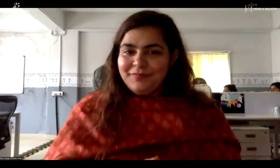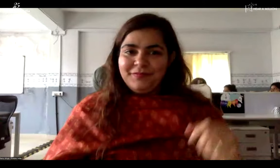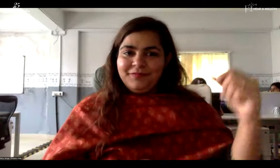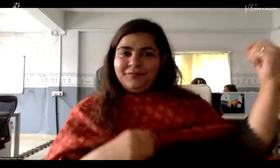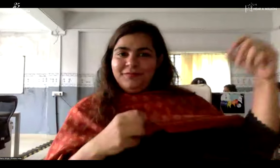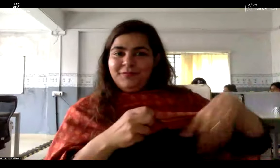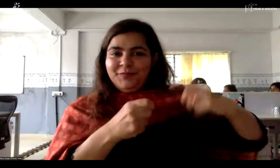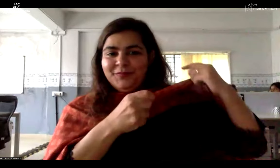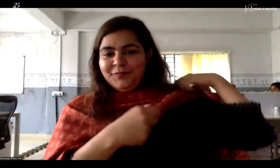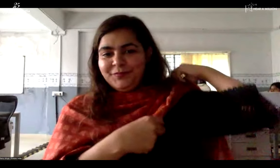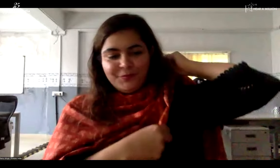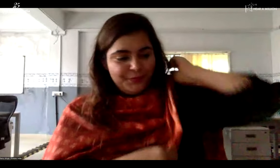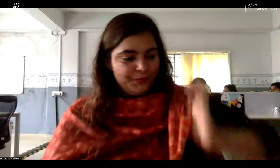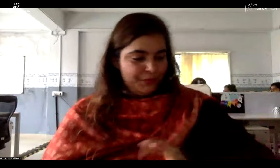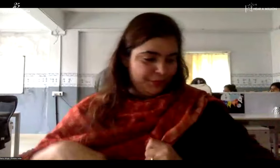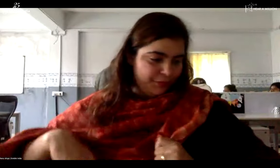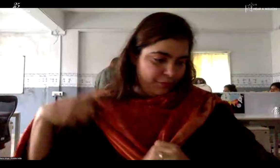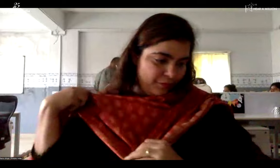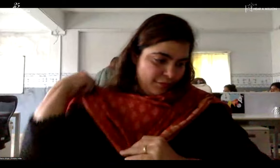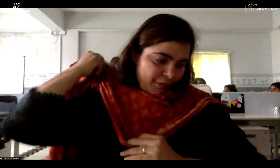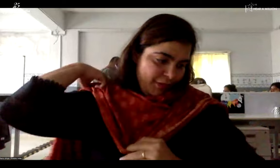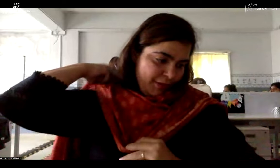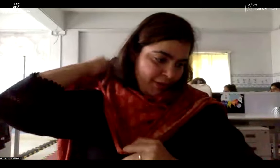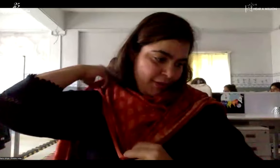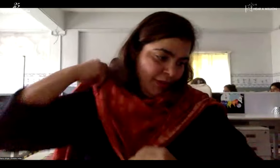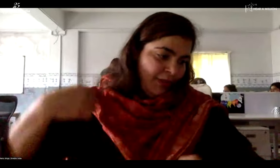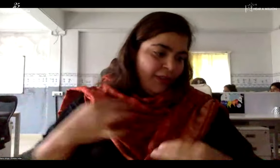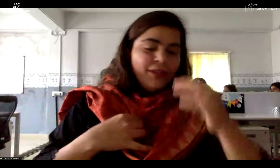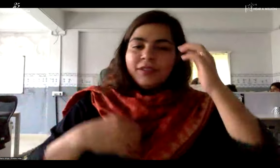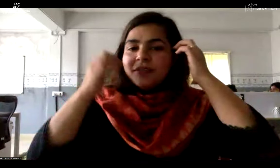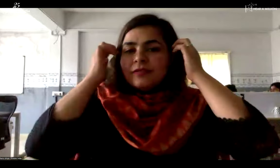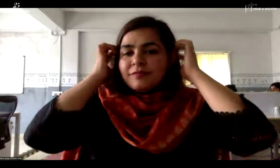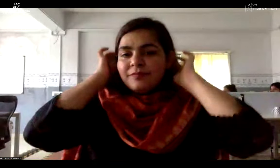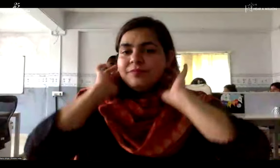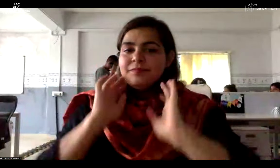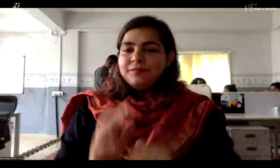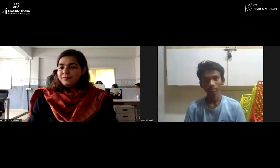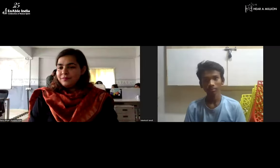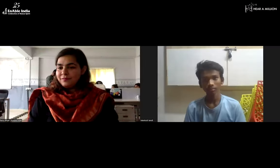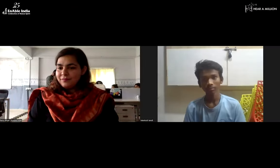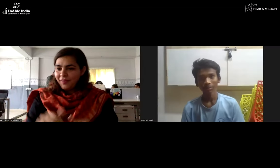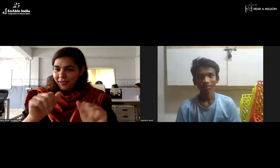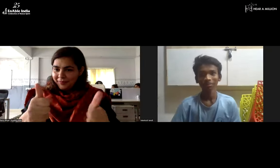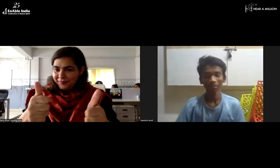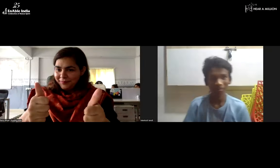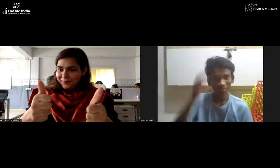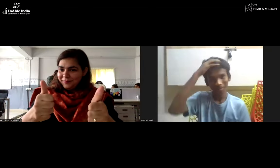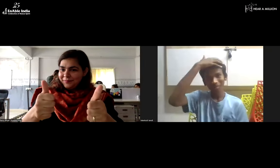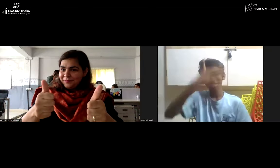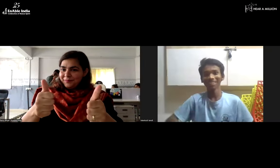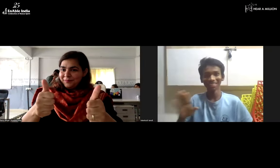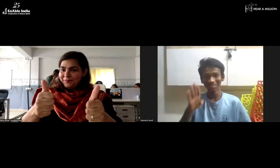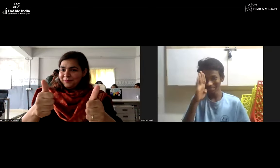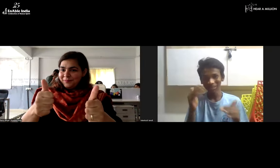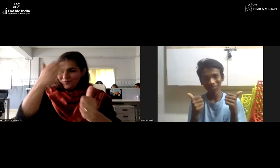Okay, so what do you think you would like to do when you grow up? And what